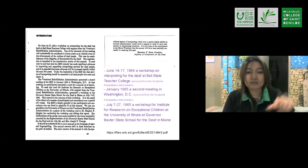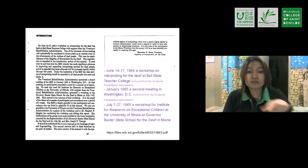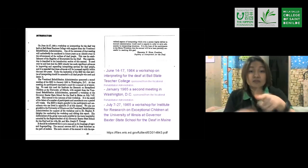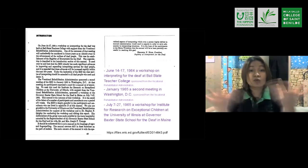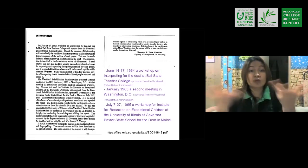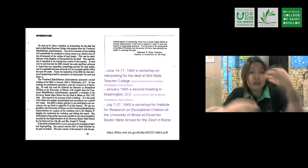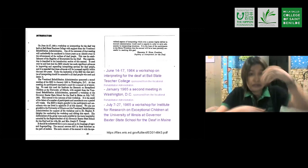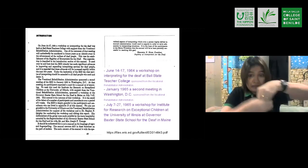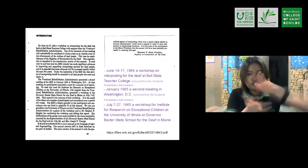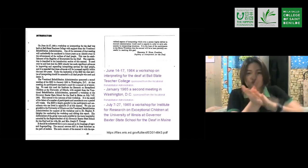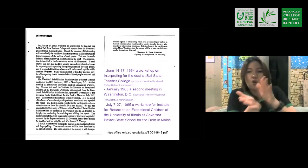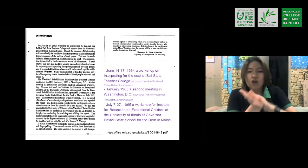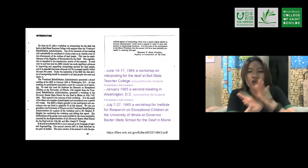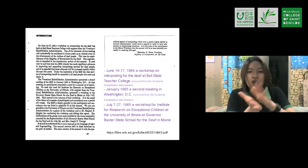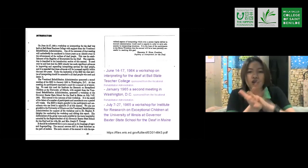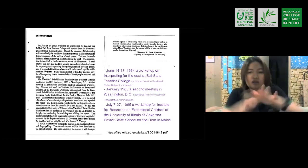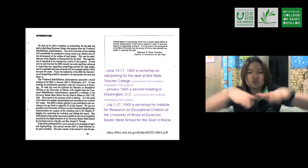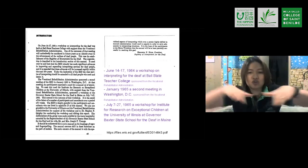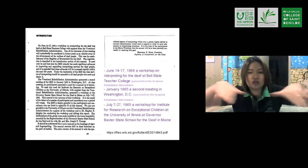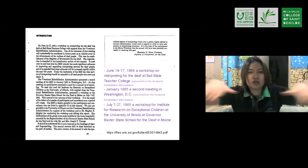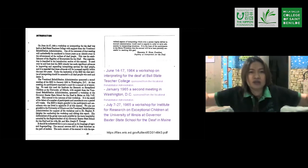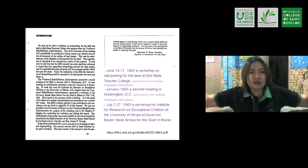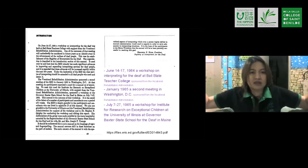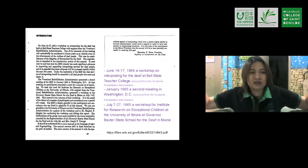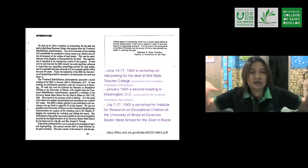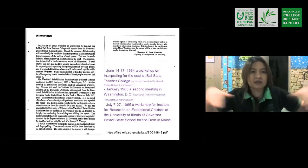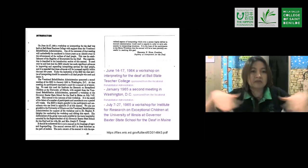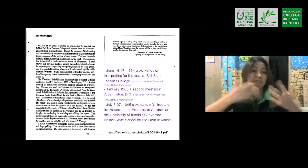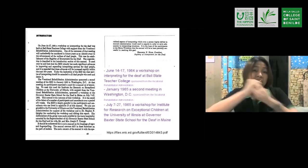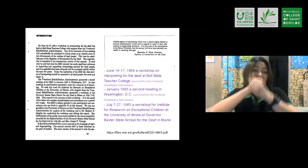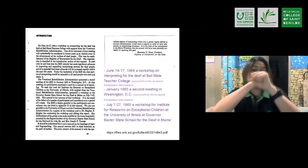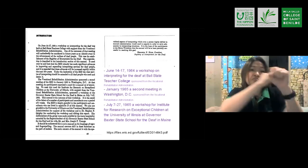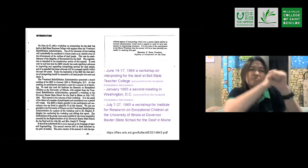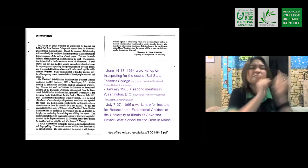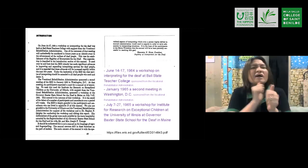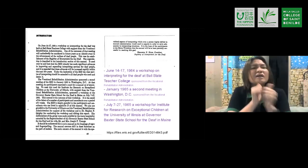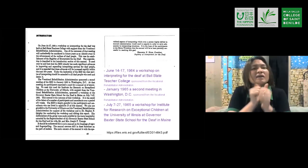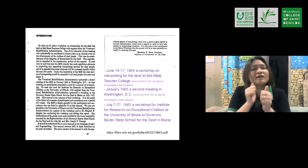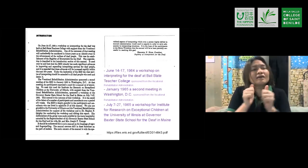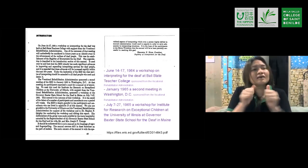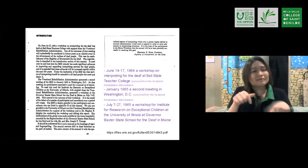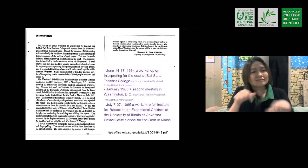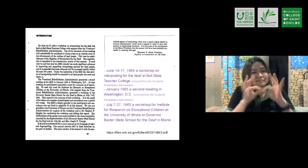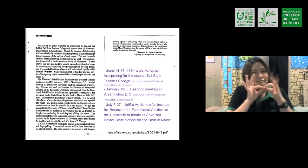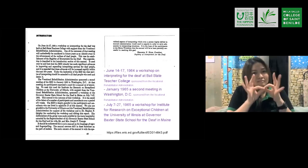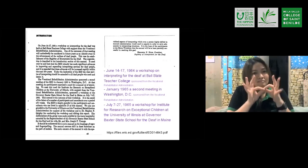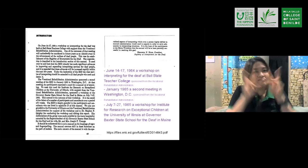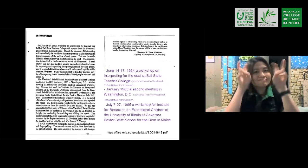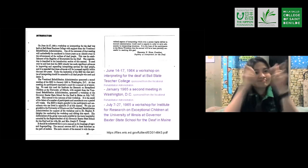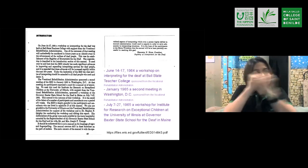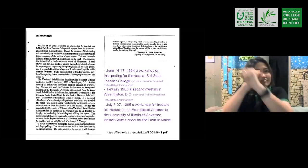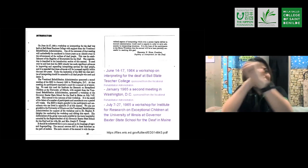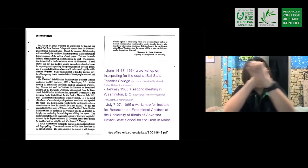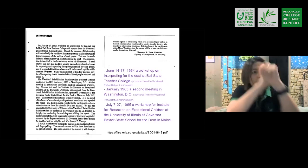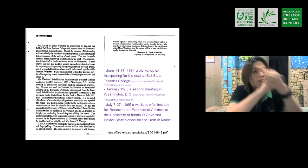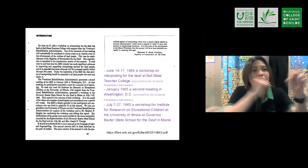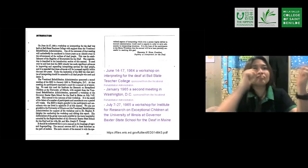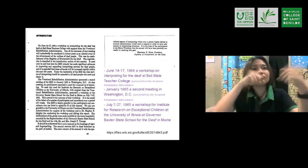to 27, 1965, a workshop for the Institute for Research on Exceptional Children, which